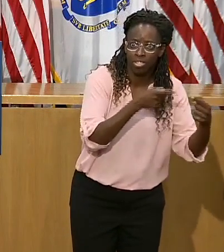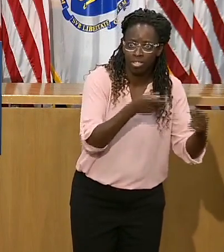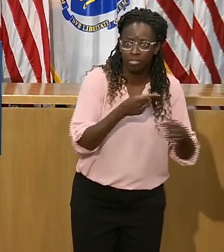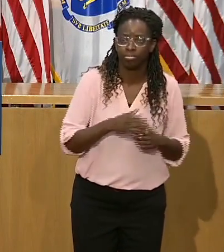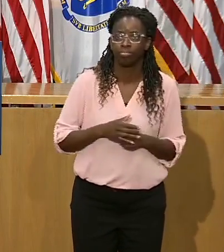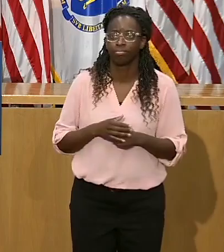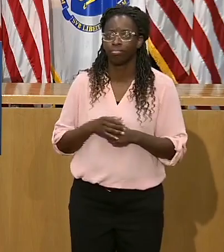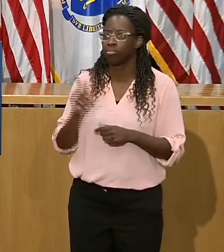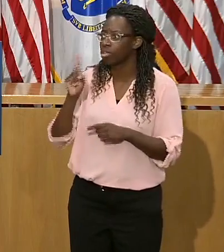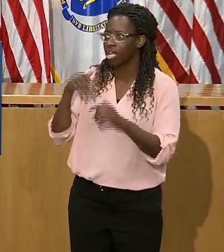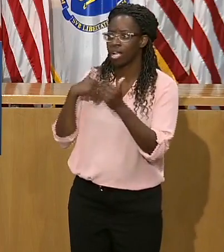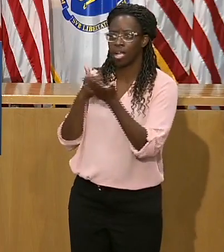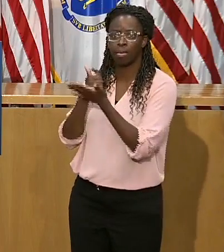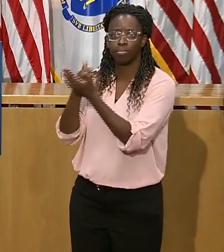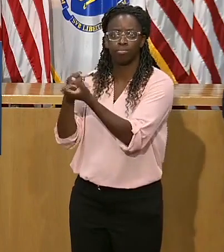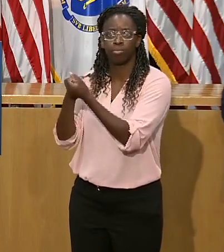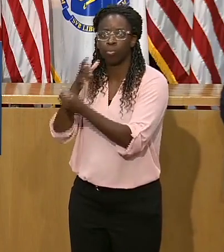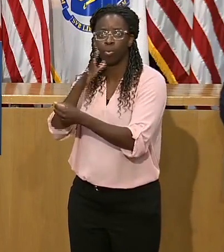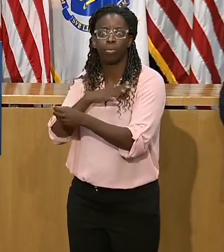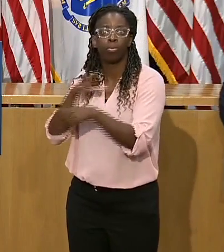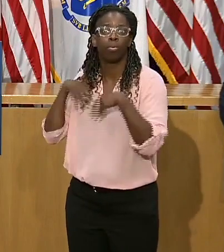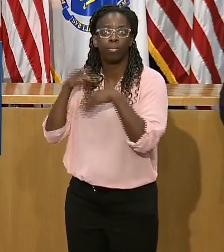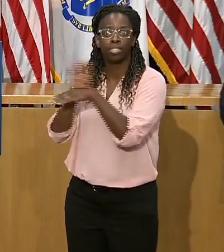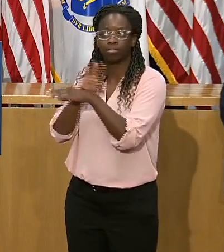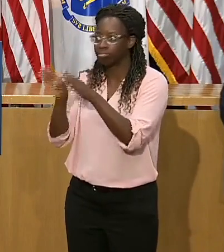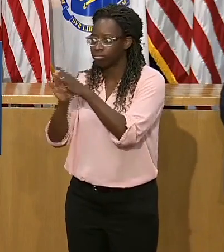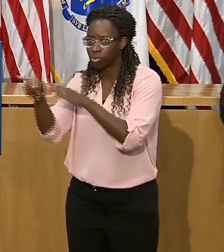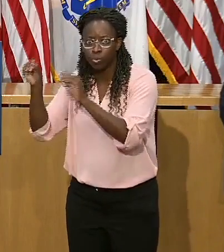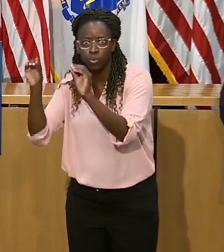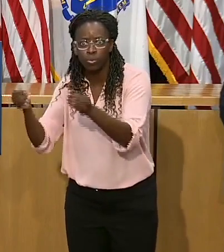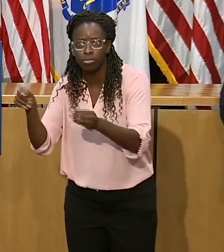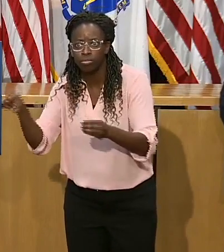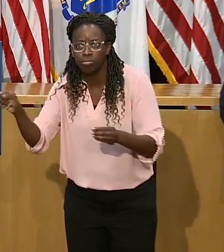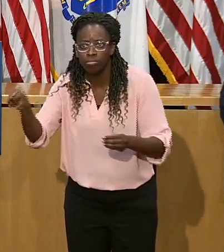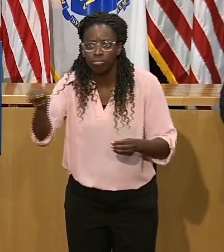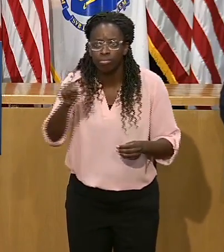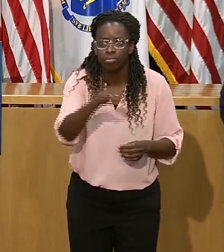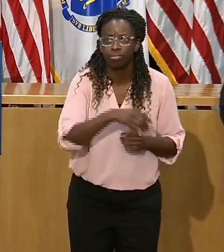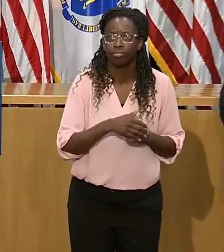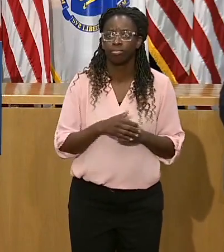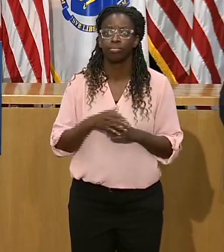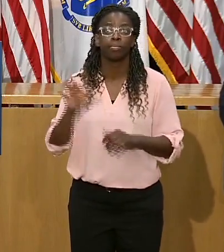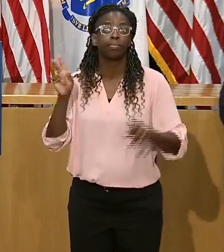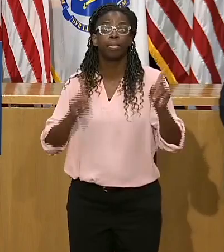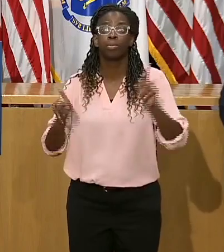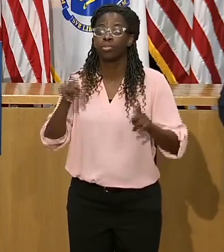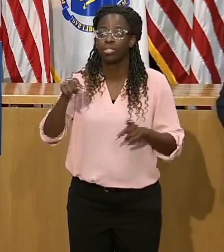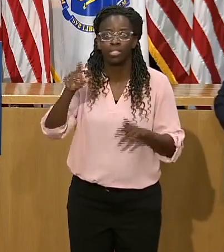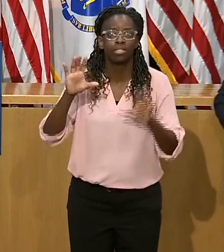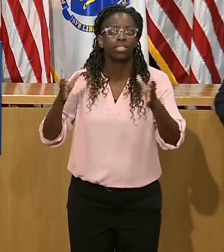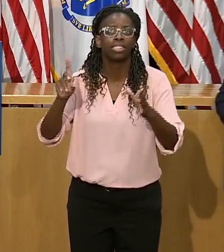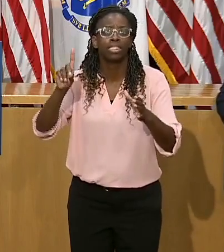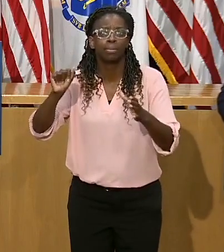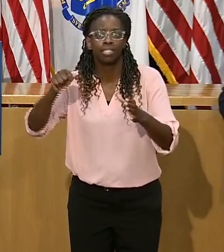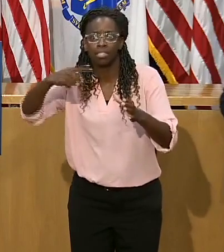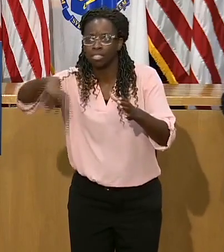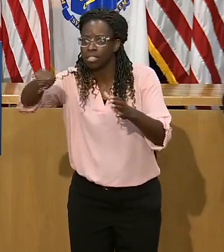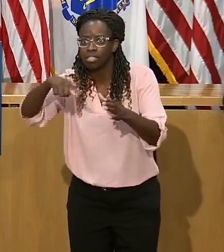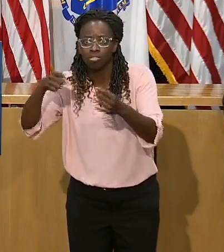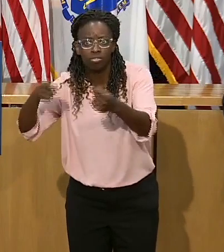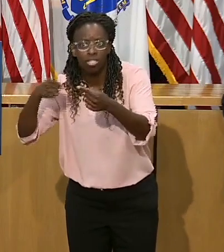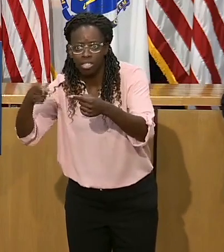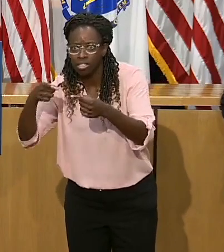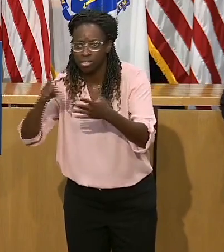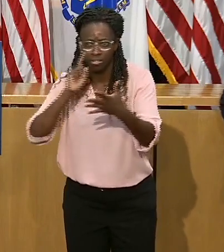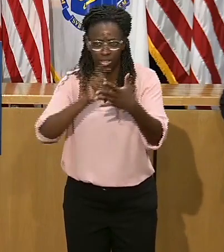other ways to address some of the core needs of underserved communities, were already part of our agenda before the pandemic,